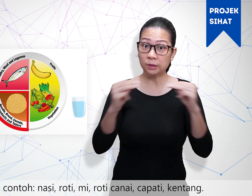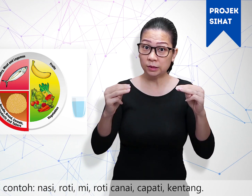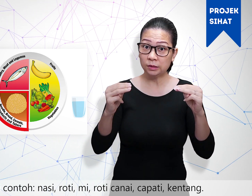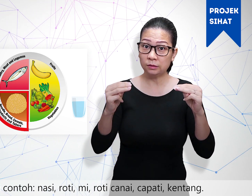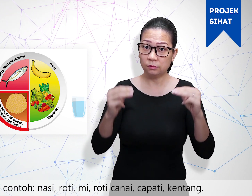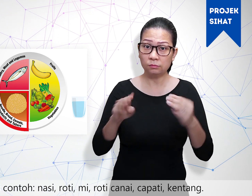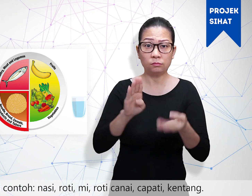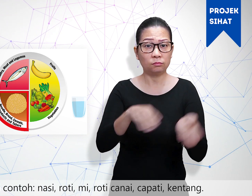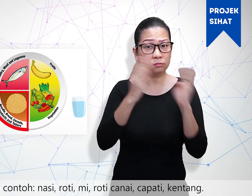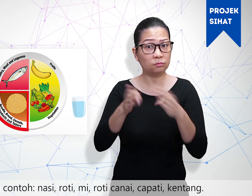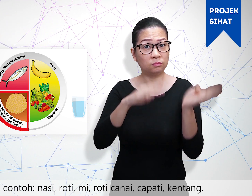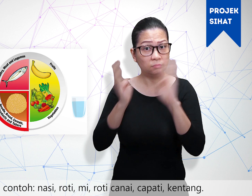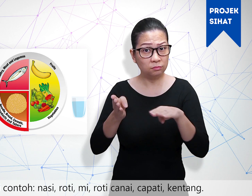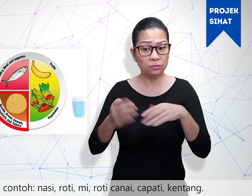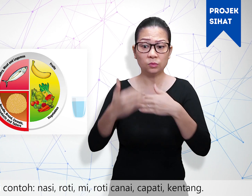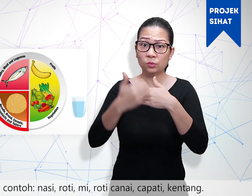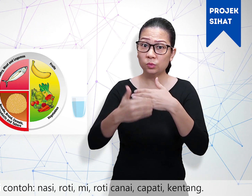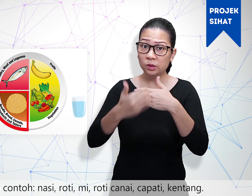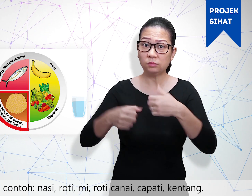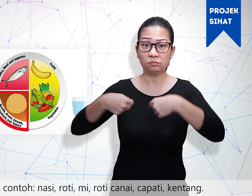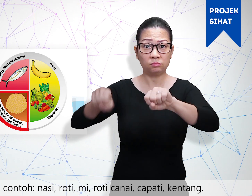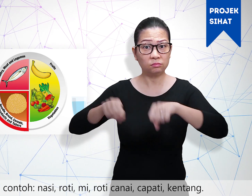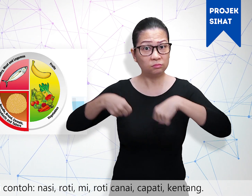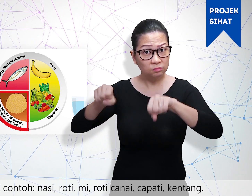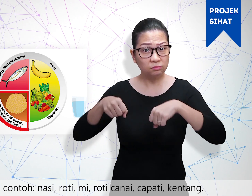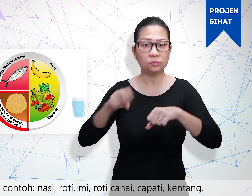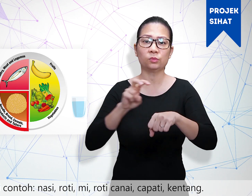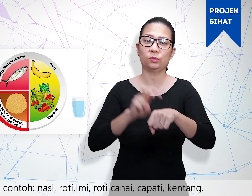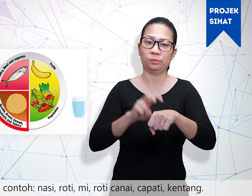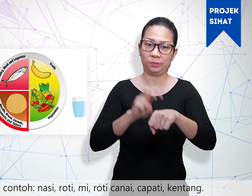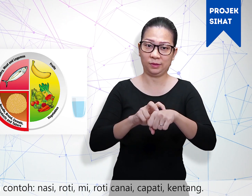noodle, roti canai, chapati, potato.